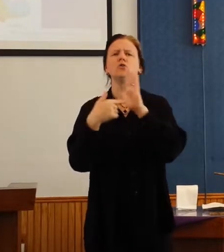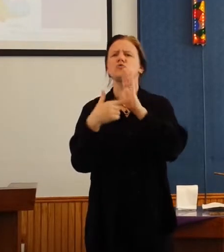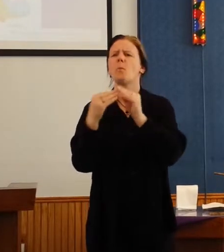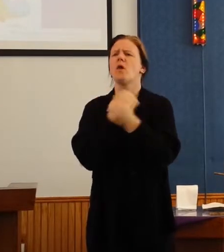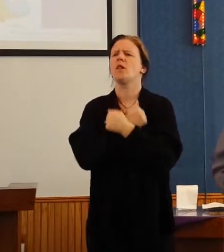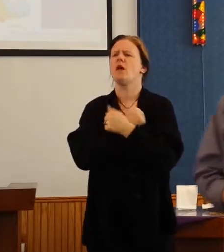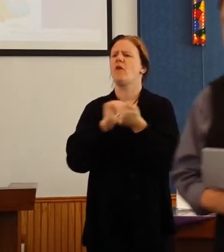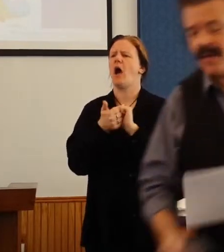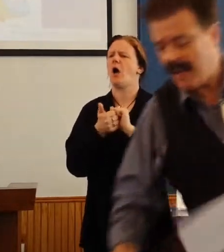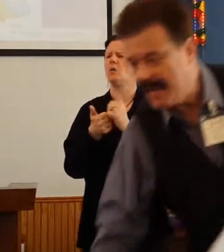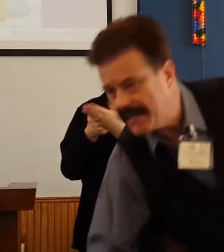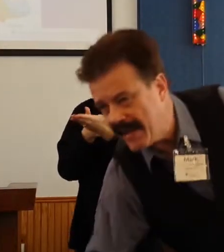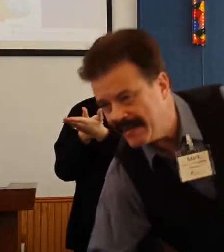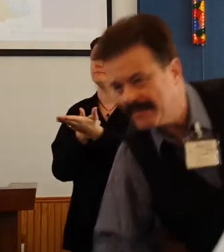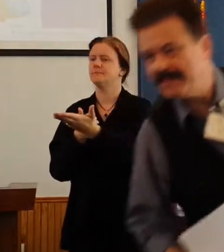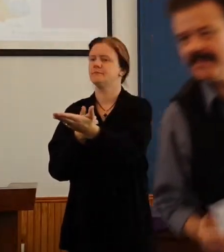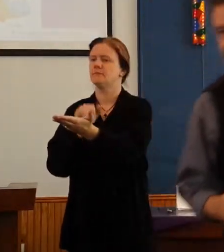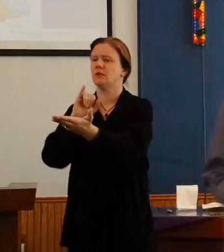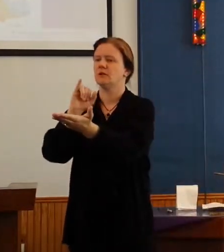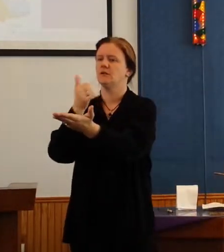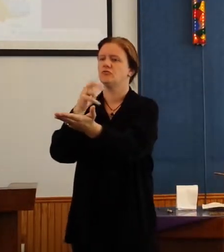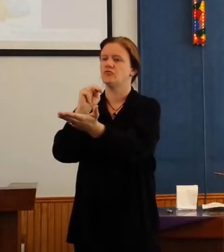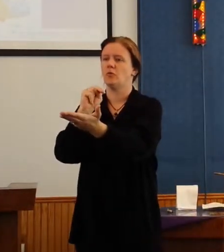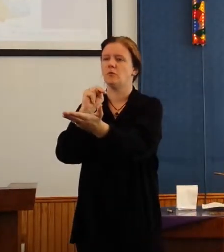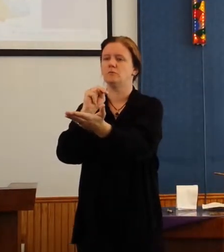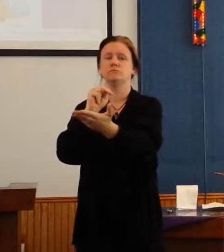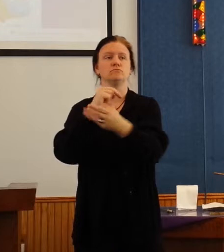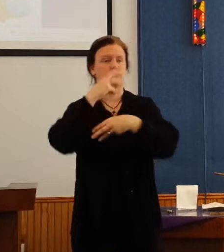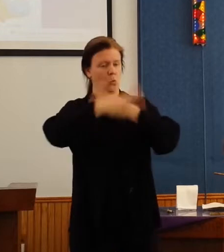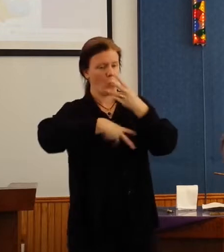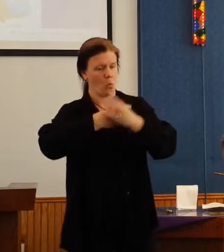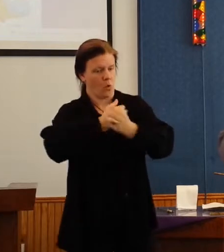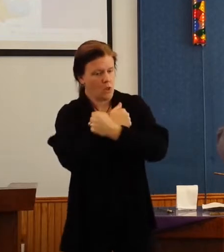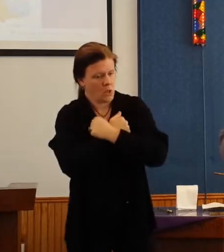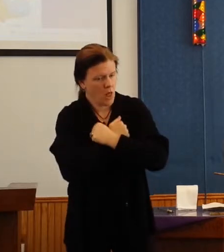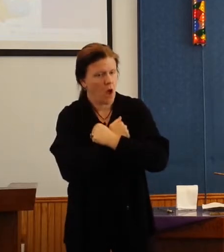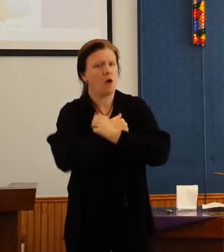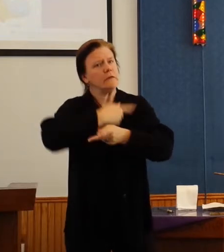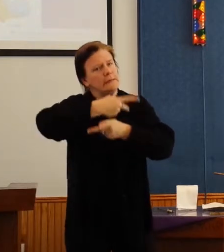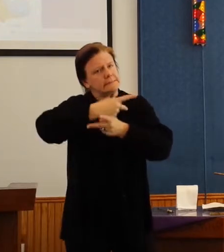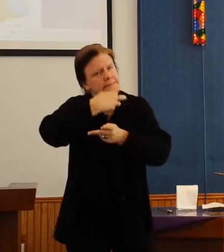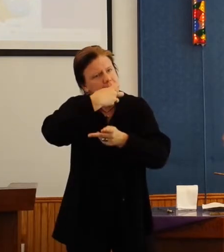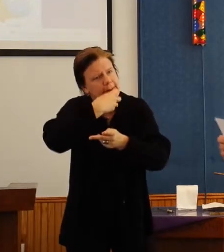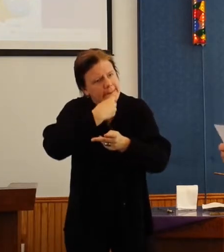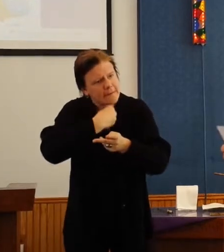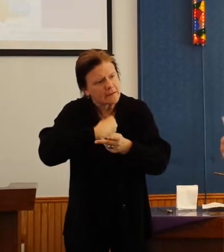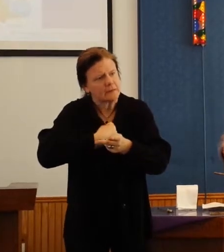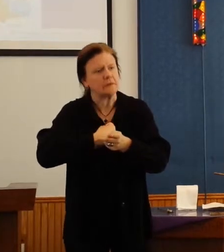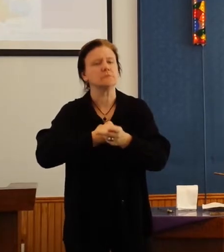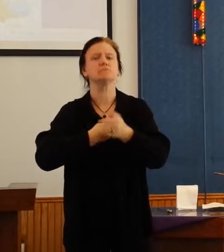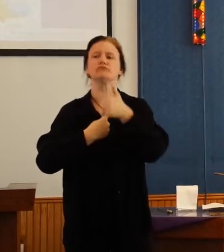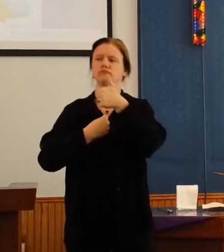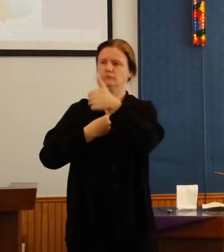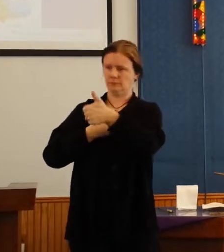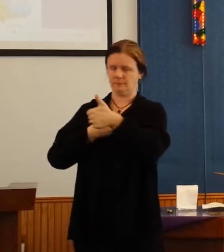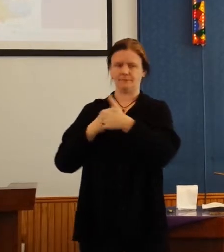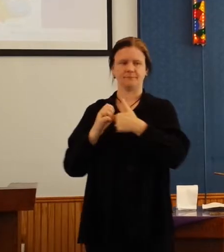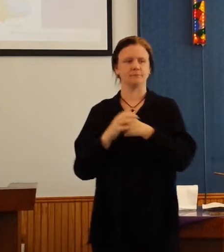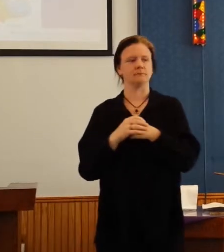Jesus? Okay, Jan. By loving the world and taking care of the world. And taking care of the world,